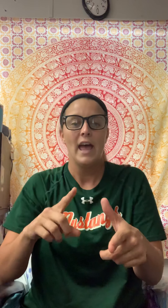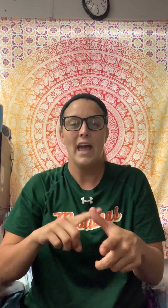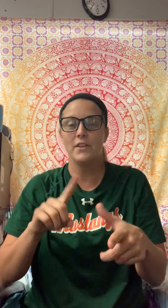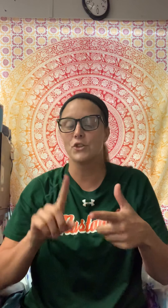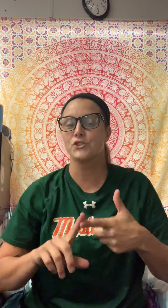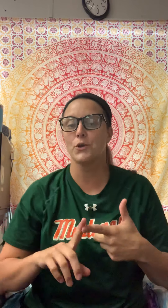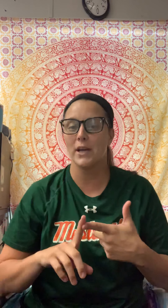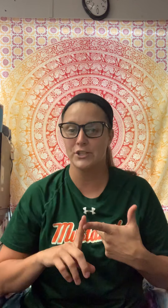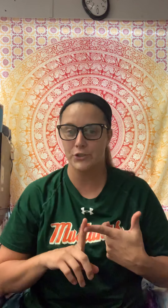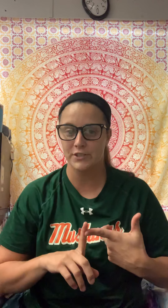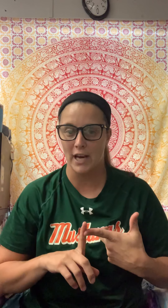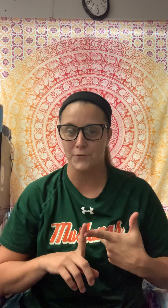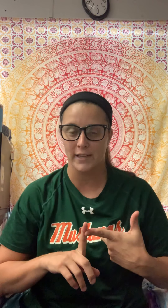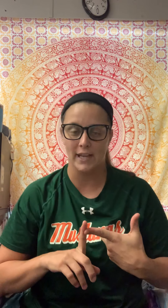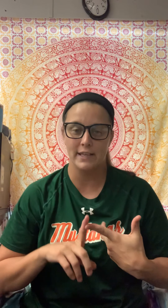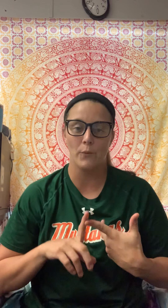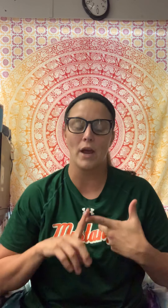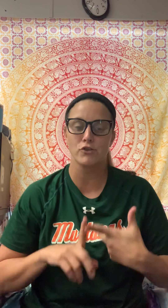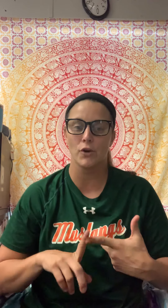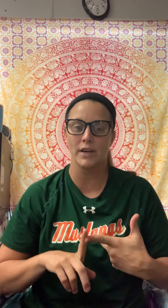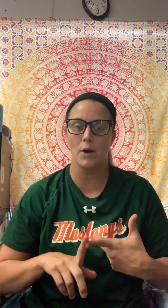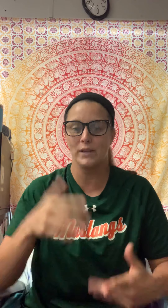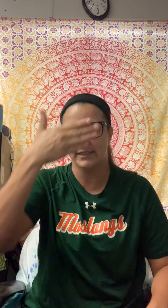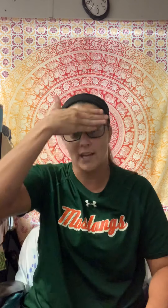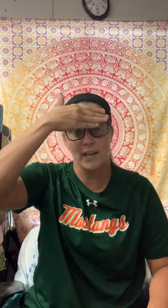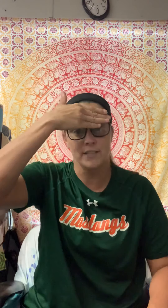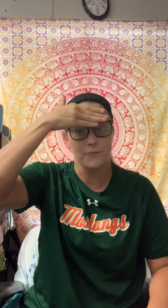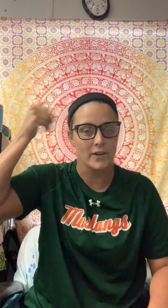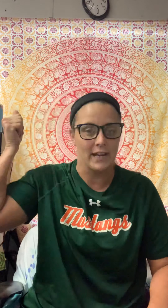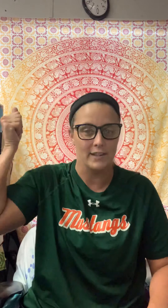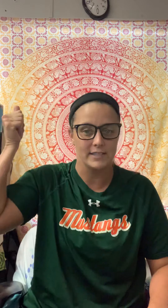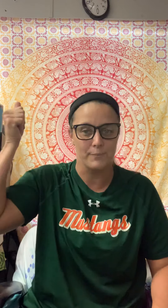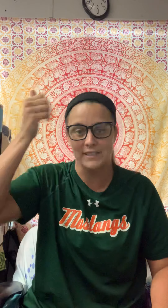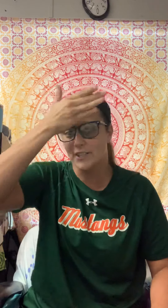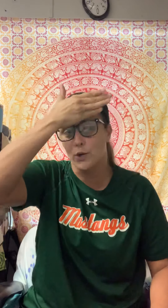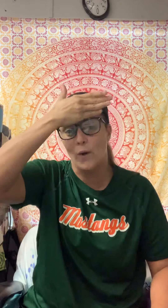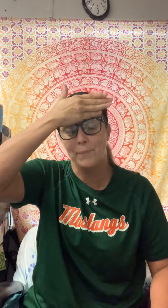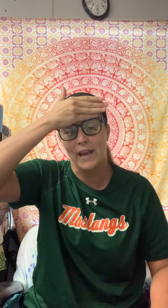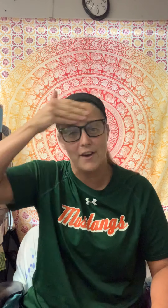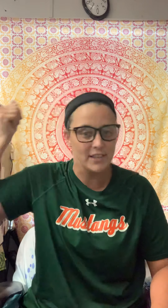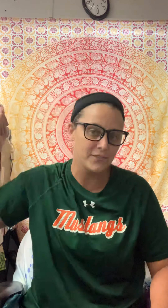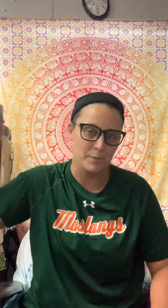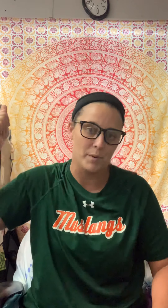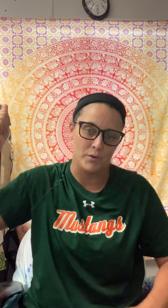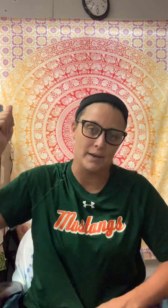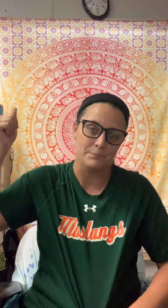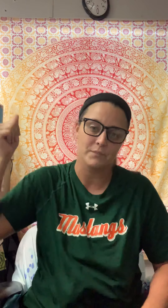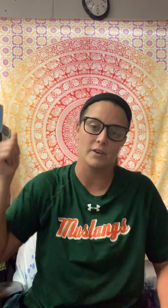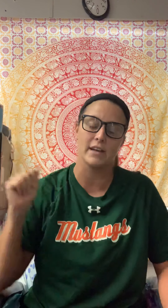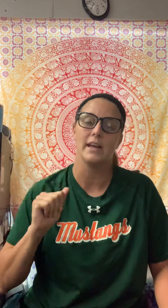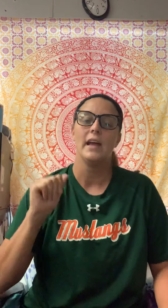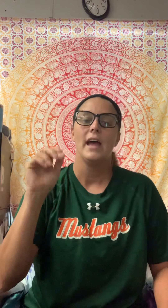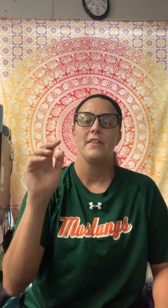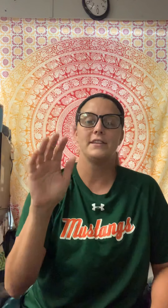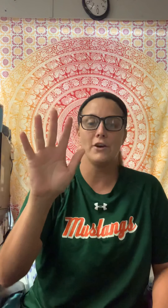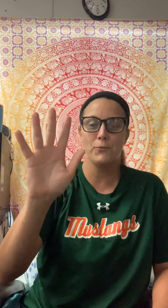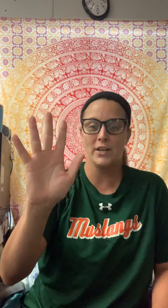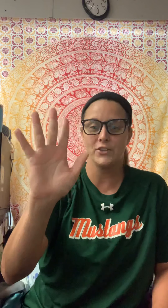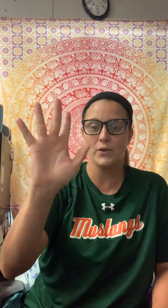And then there's 2 ways to sign forget. Now, when I was growing up, we signed forget. It's like basically you're wiping everything from your memory, all right? The deaf way to do it